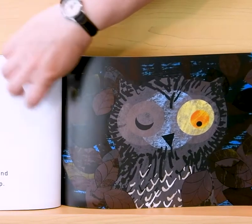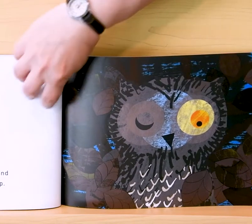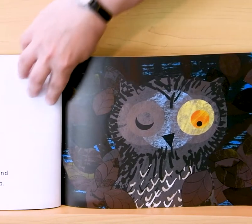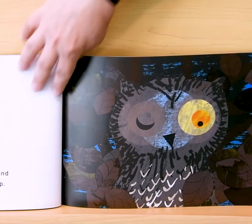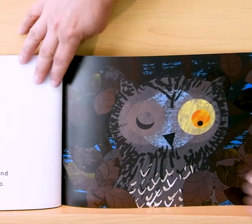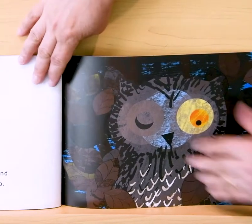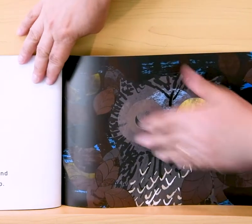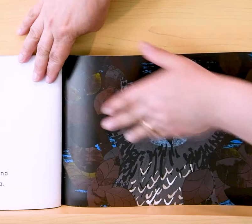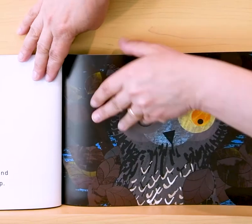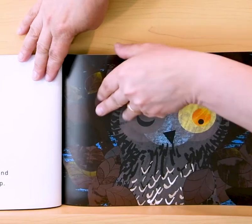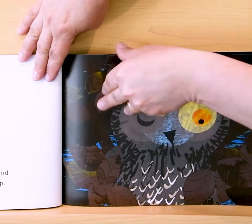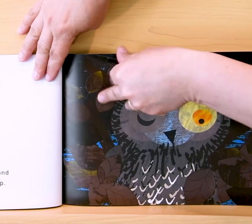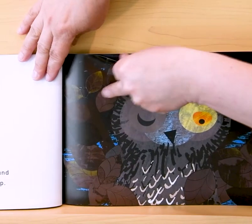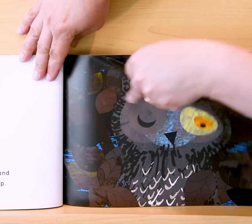up.